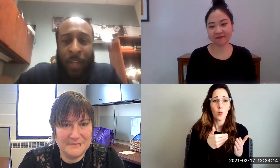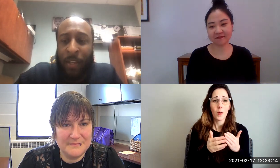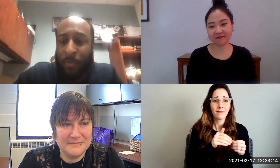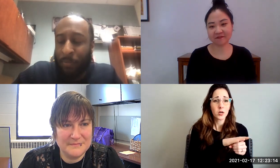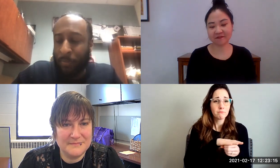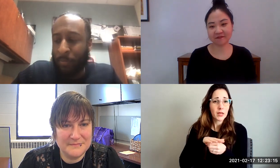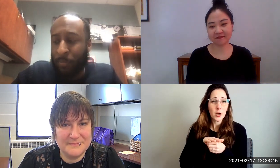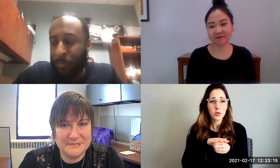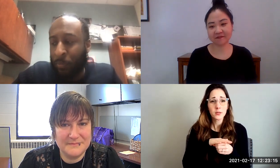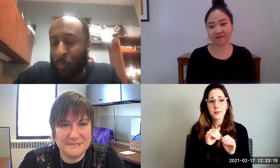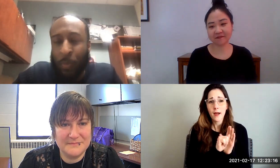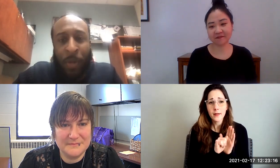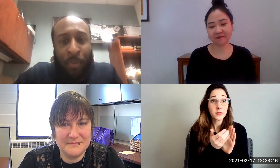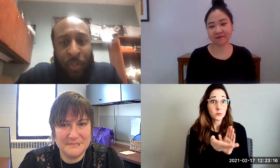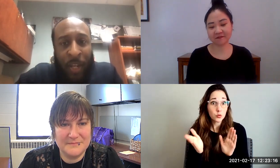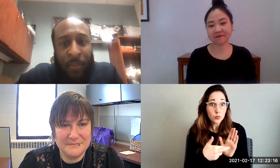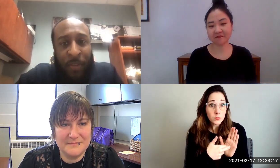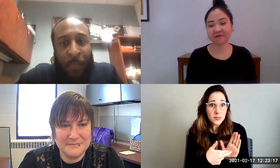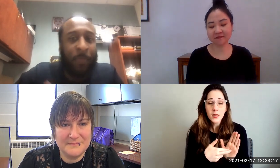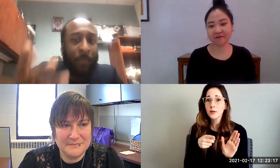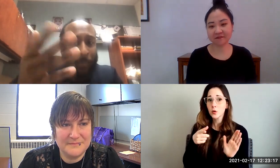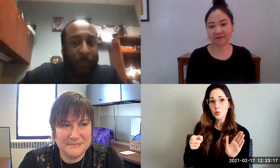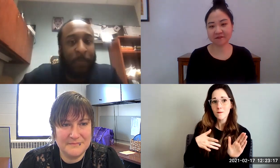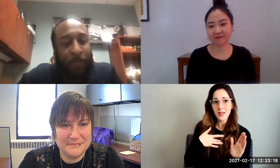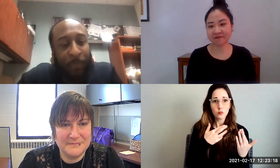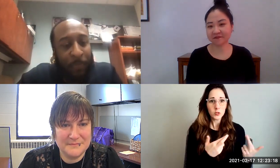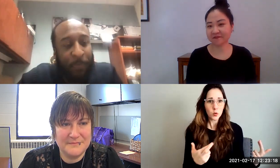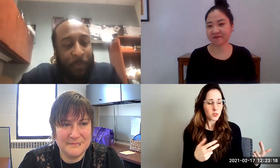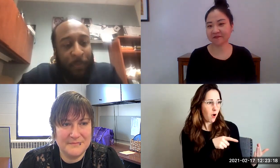those would be appreciated. So.